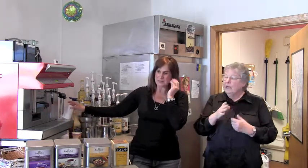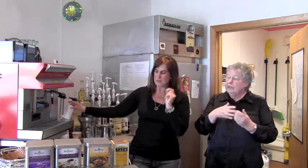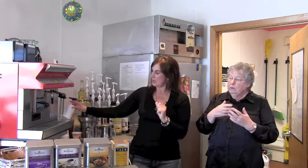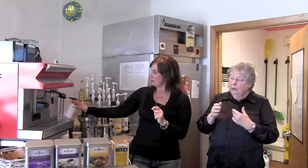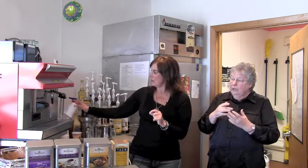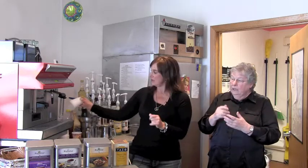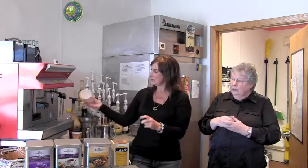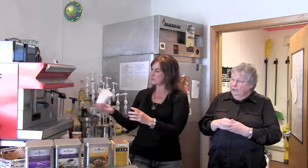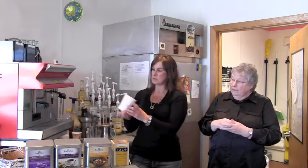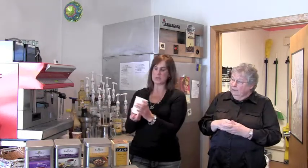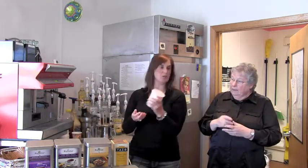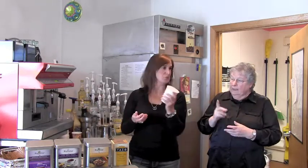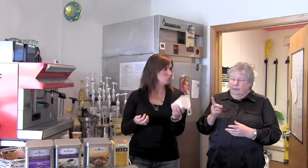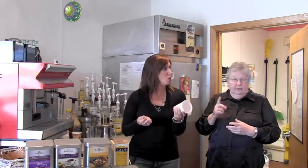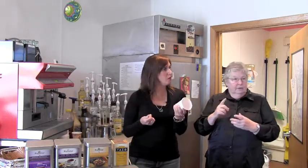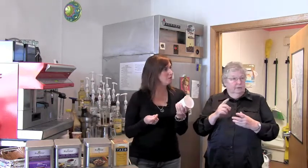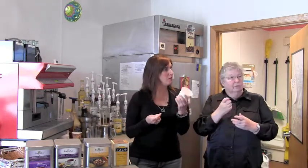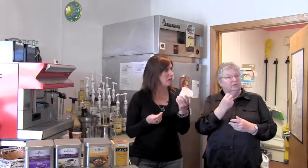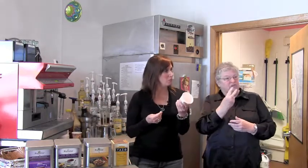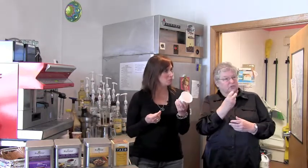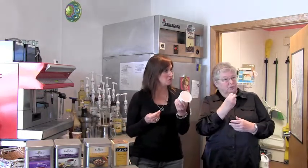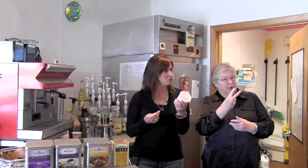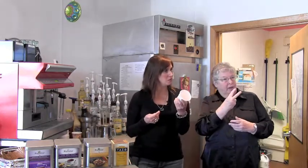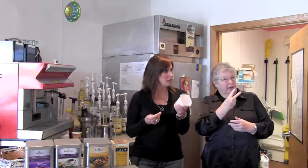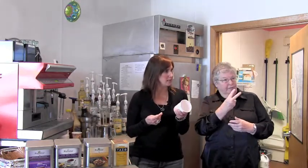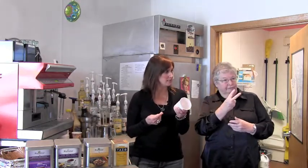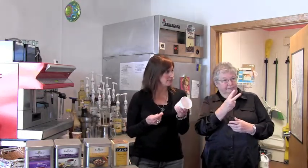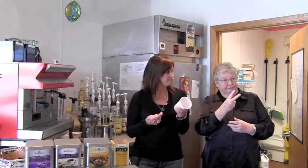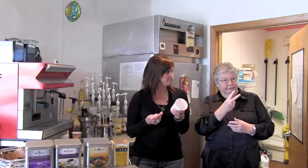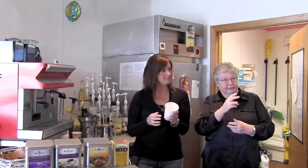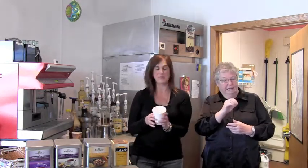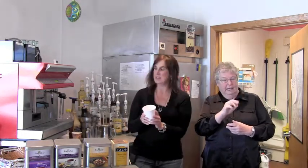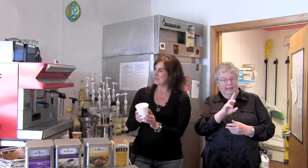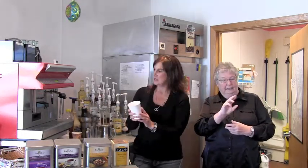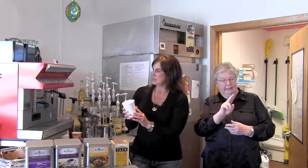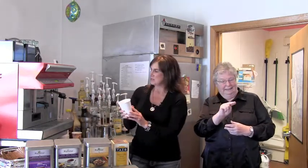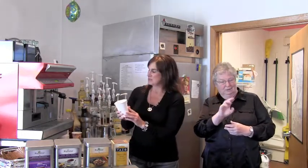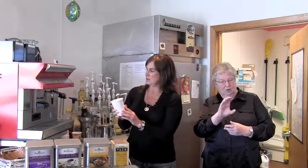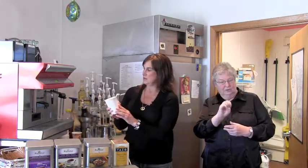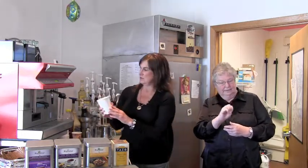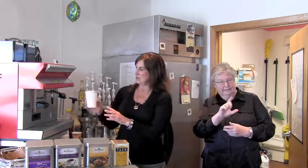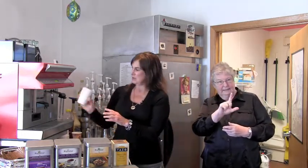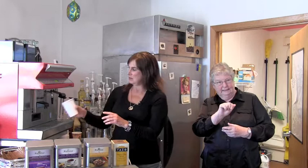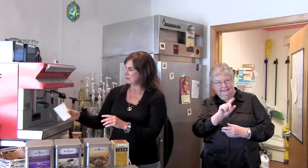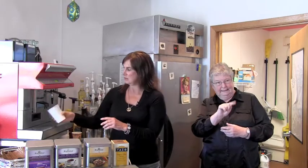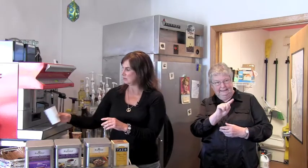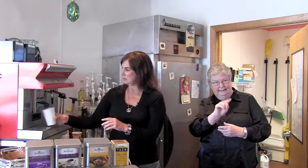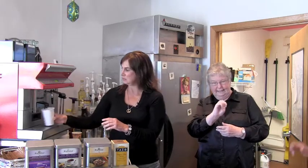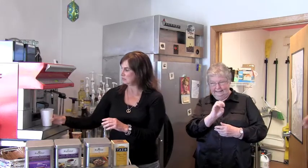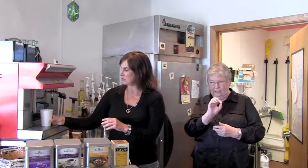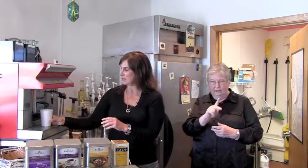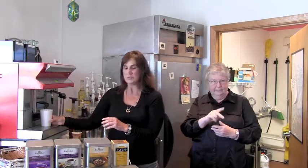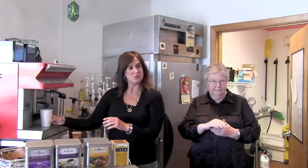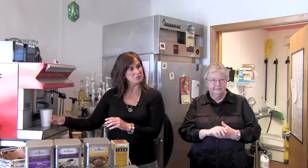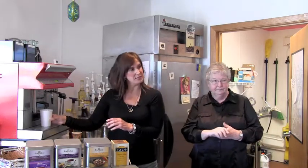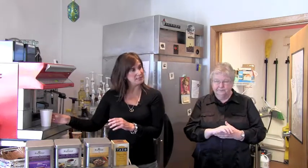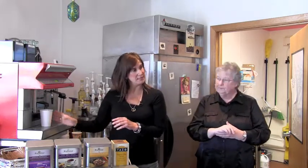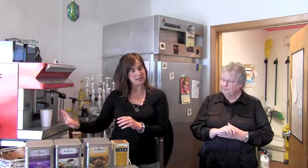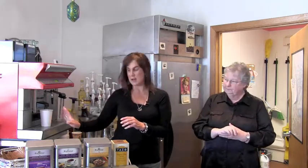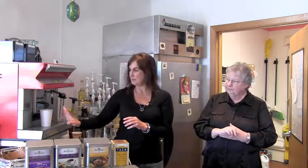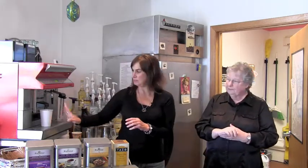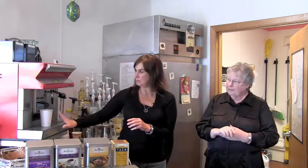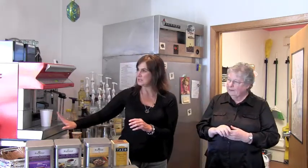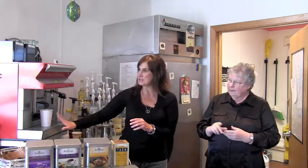But we'll start with a 12-ounce latte. So what you do